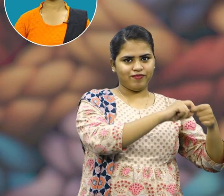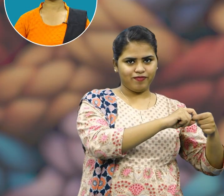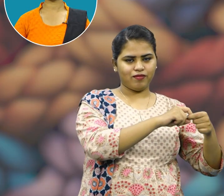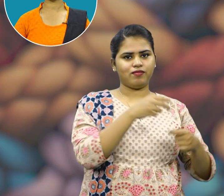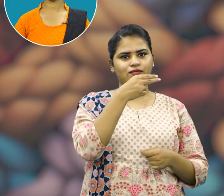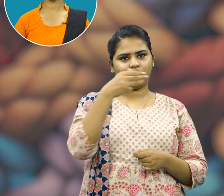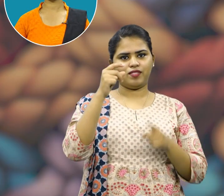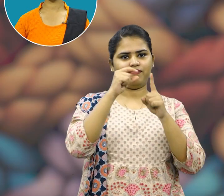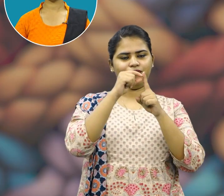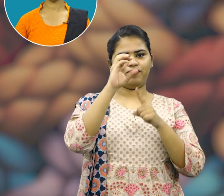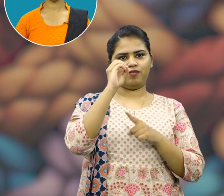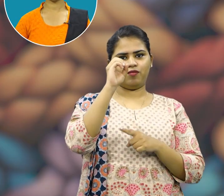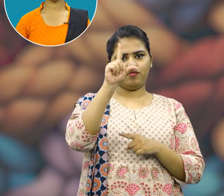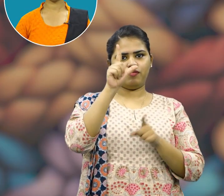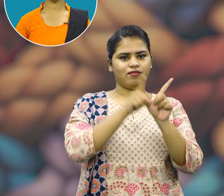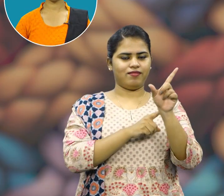polymer.